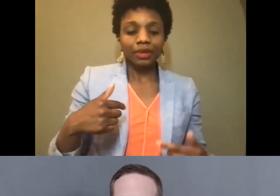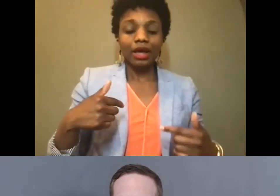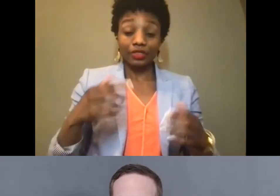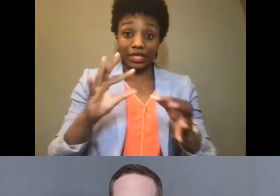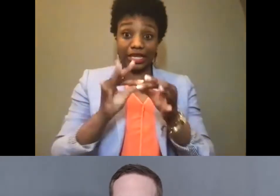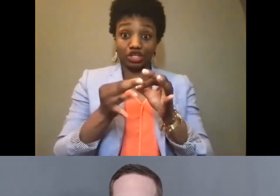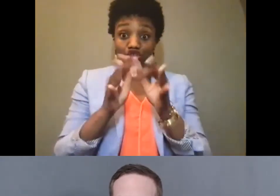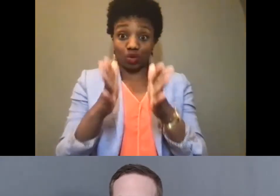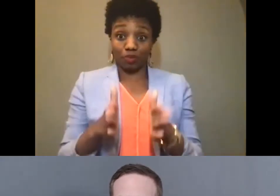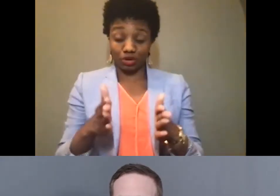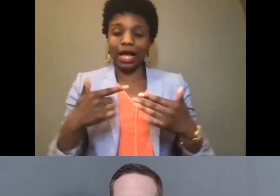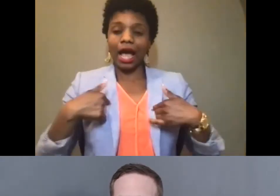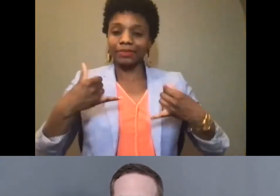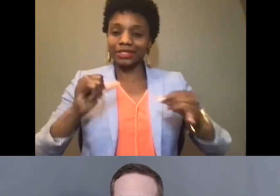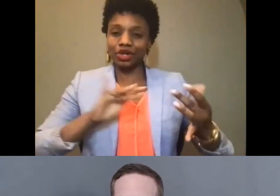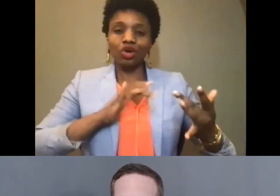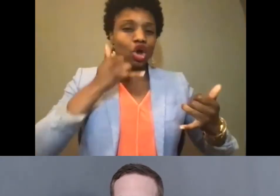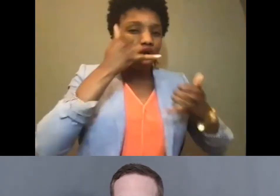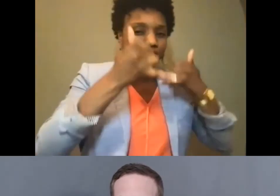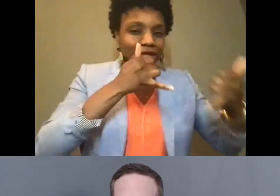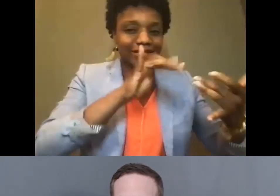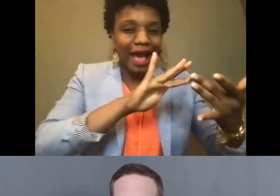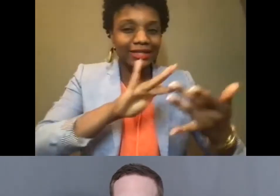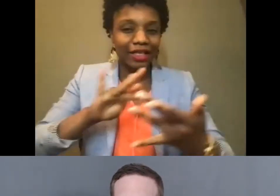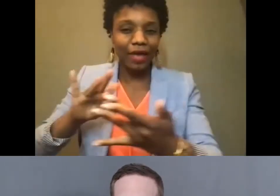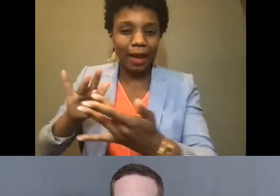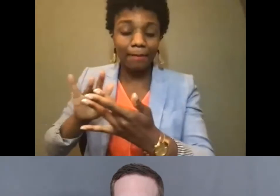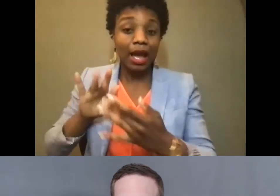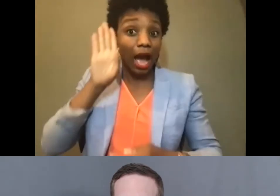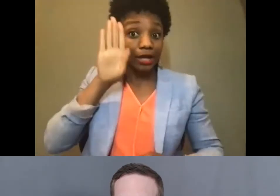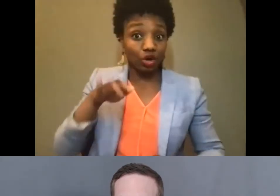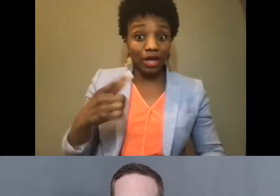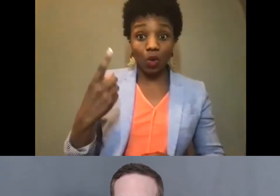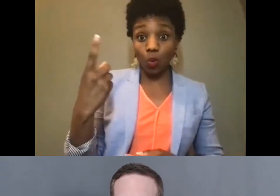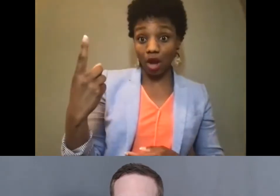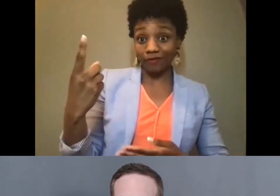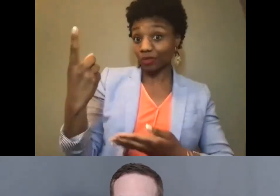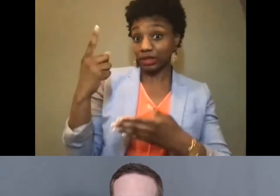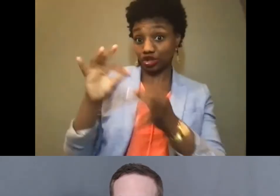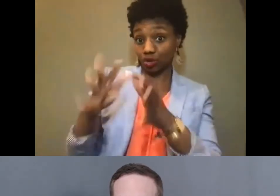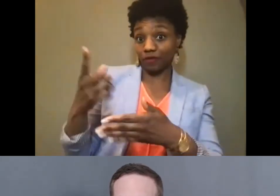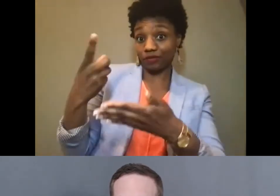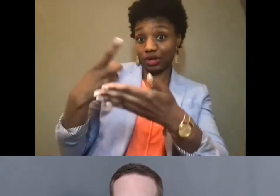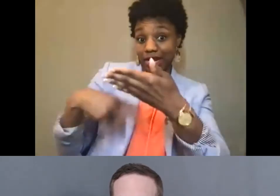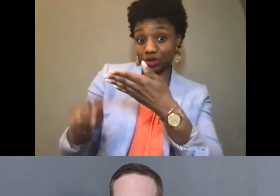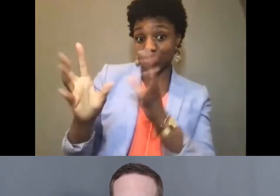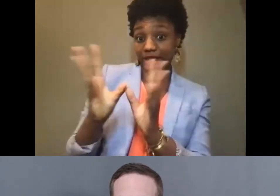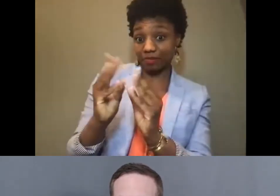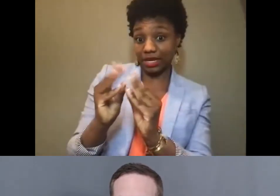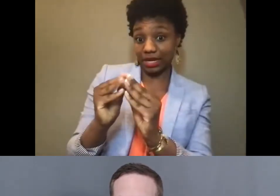interpreters right now. I do know that one of the interpreters for next week's meeting would, if it was in person, would need